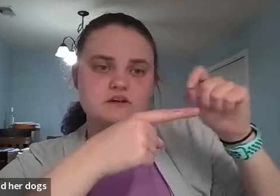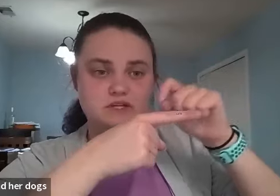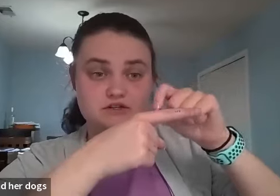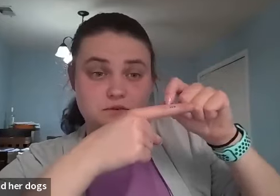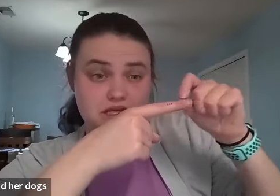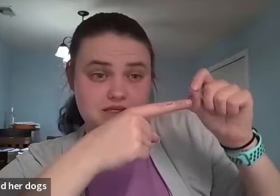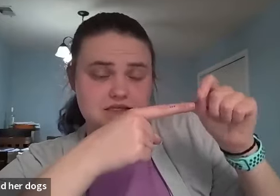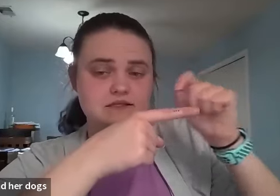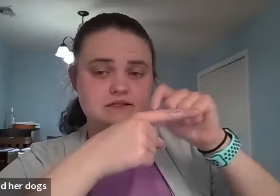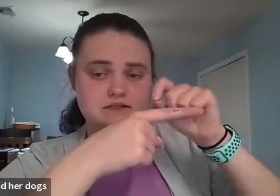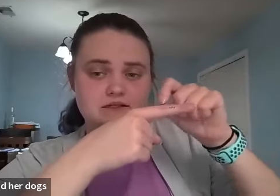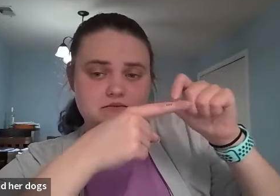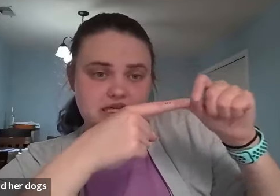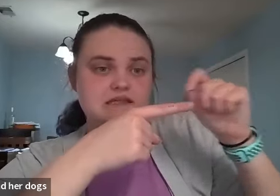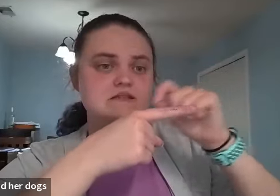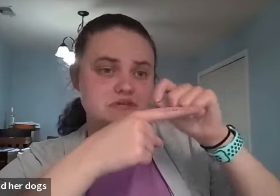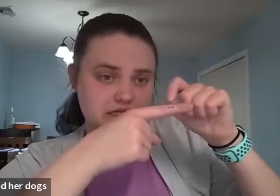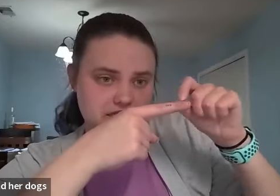can be used for peas, beans, peas.